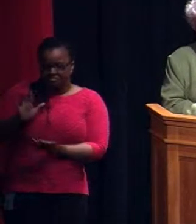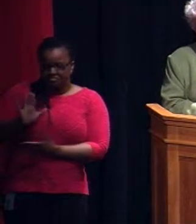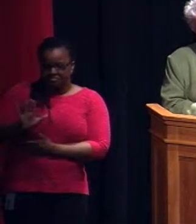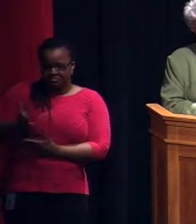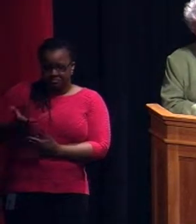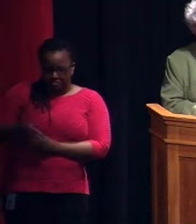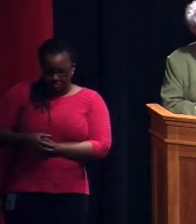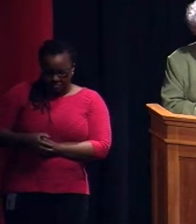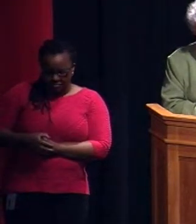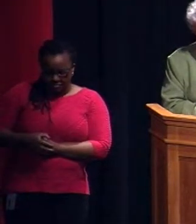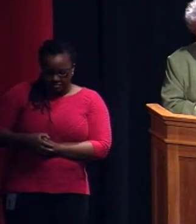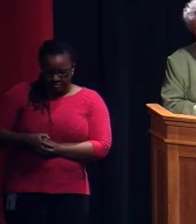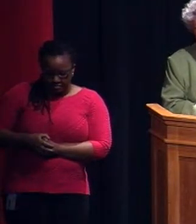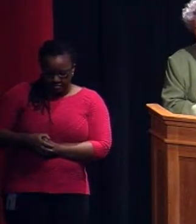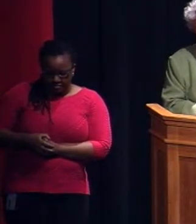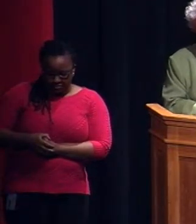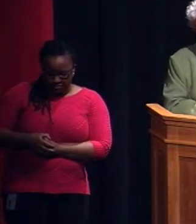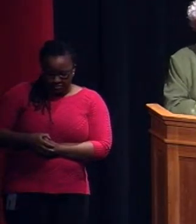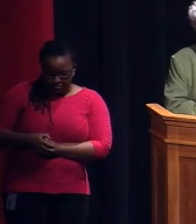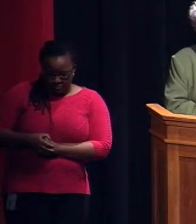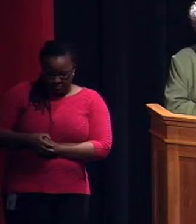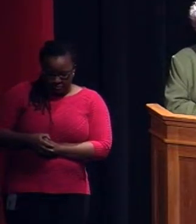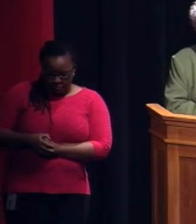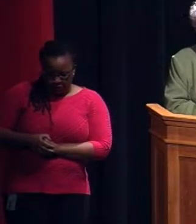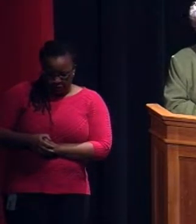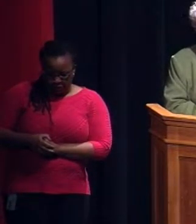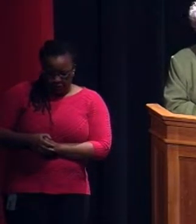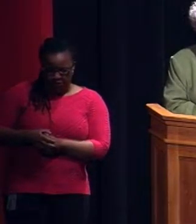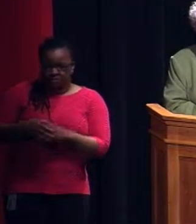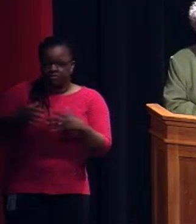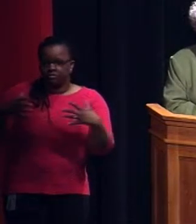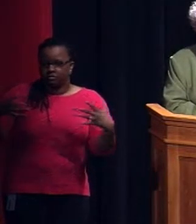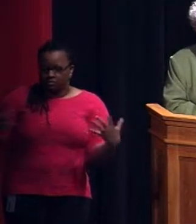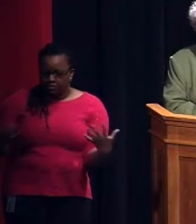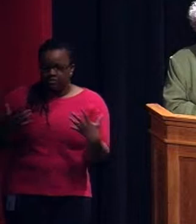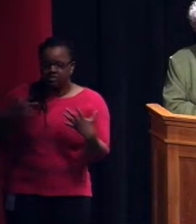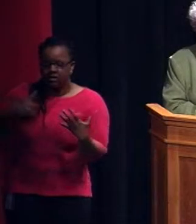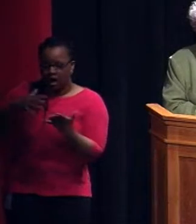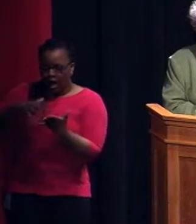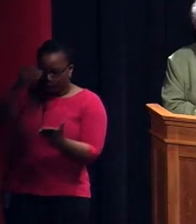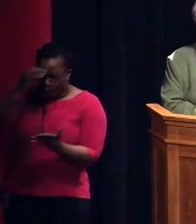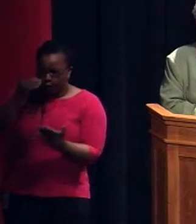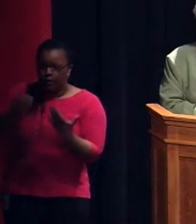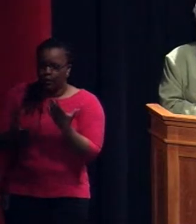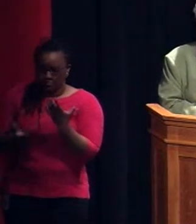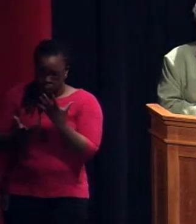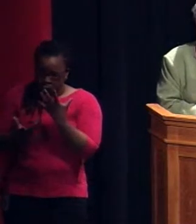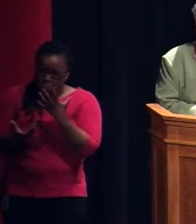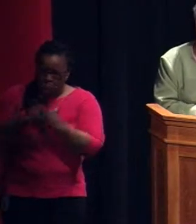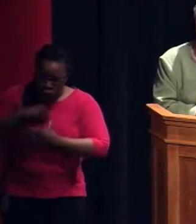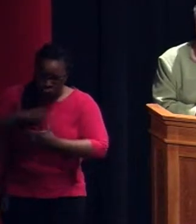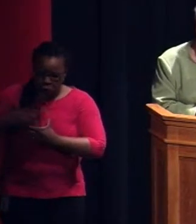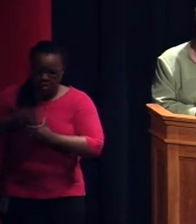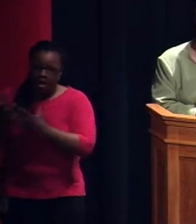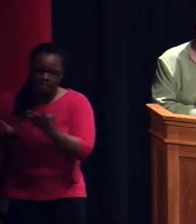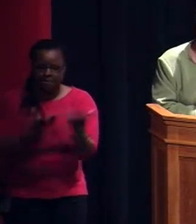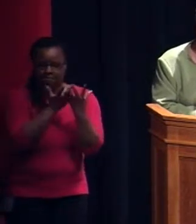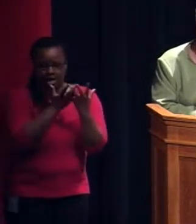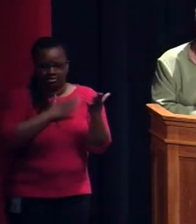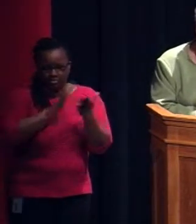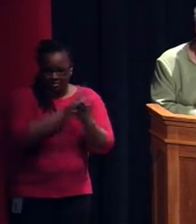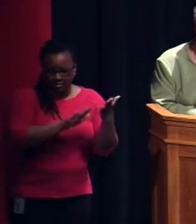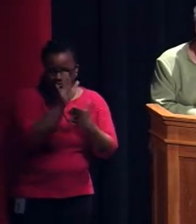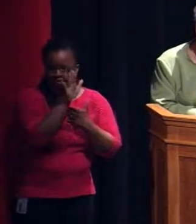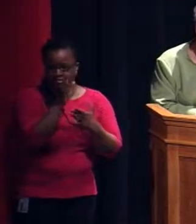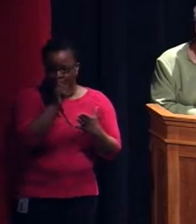literally fed directly into the acquisition of the degrees I have. I am a physical